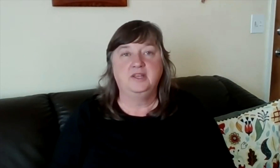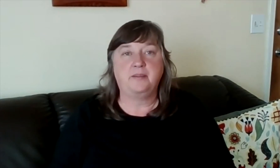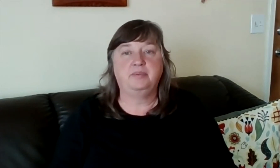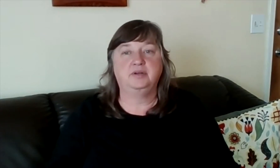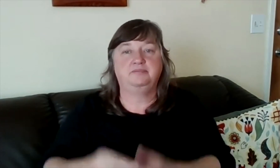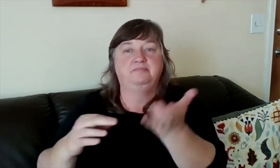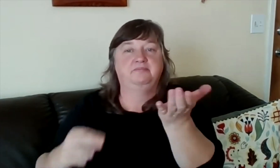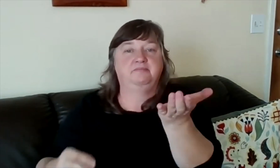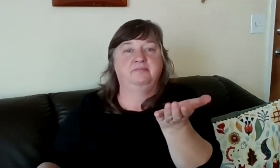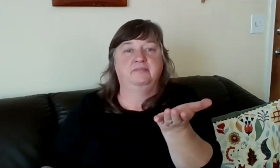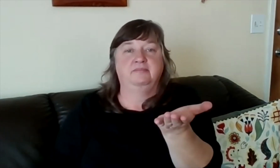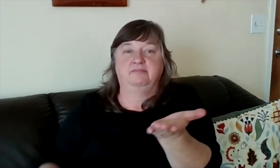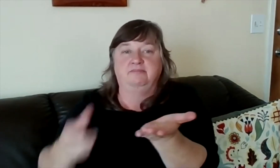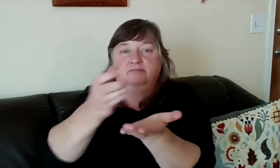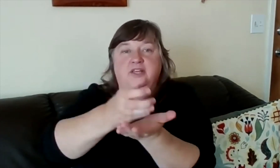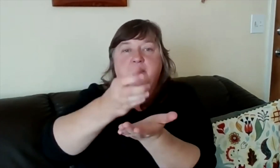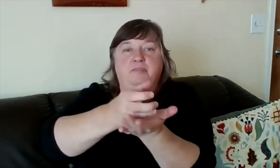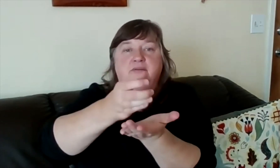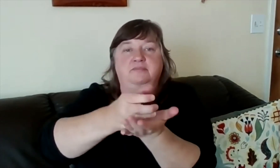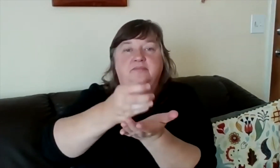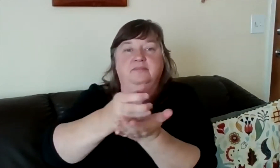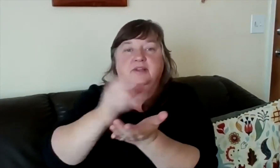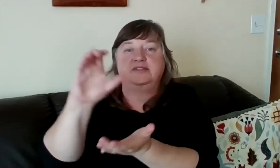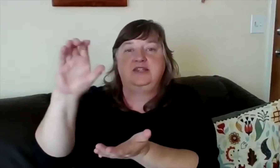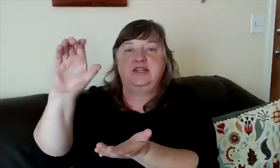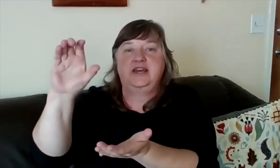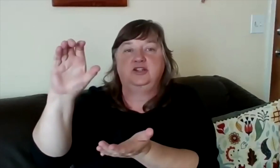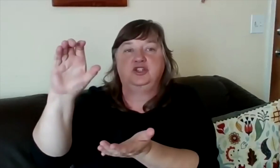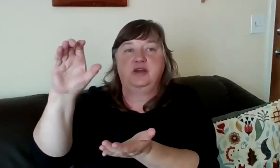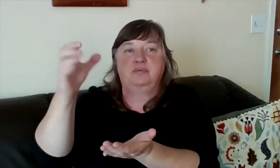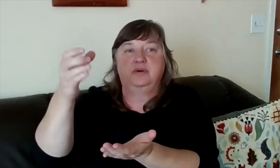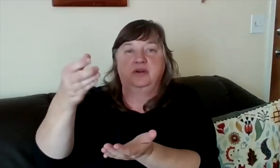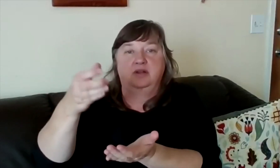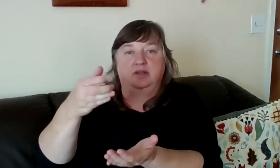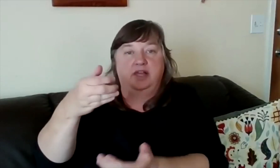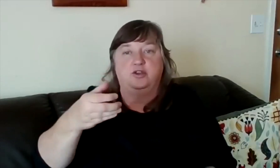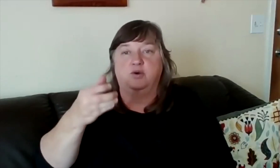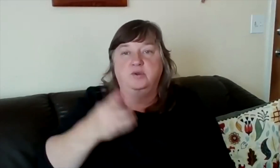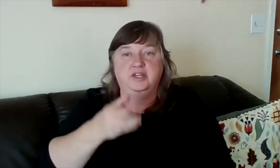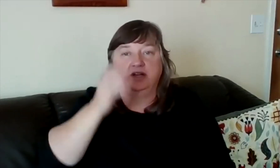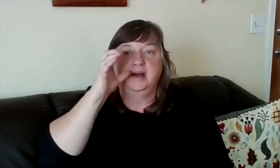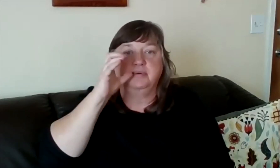Cup. Cup. C hand shape, like you're holding a cup.